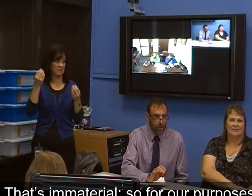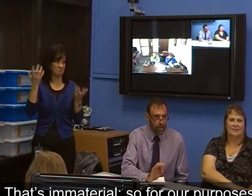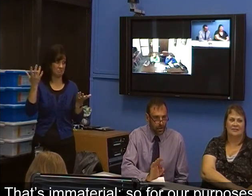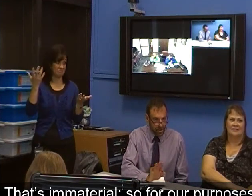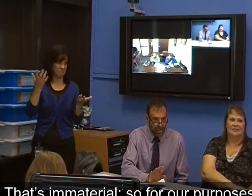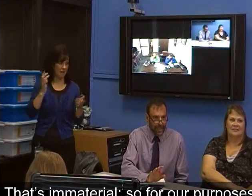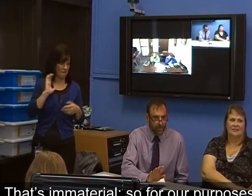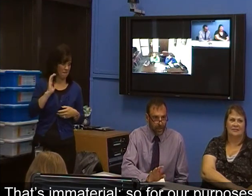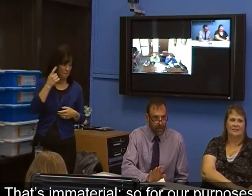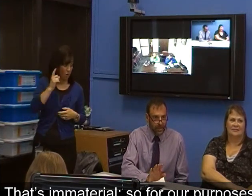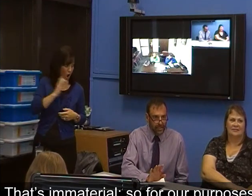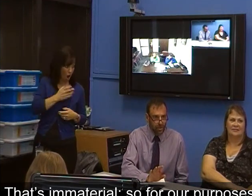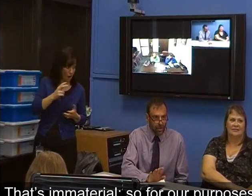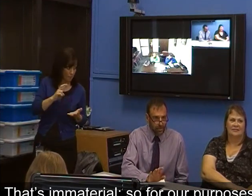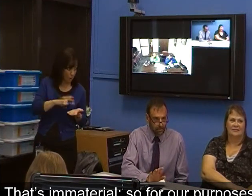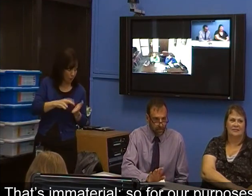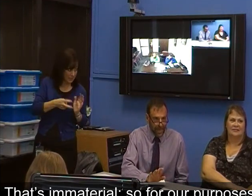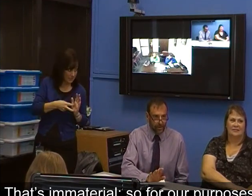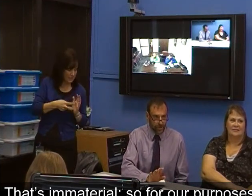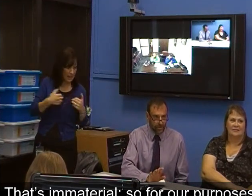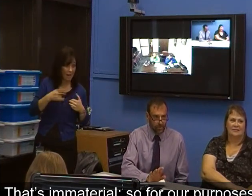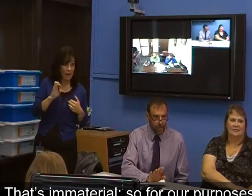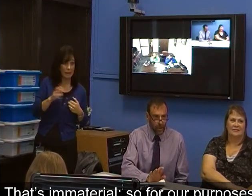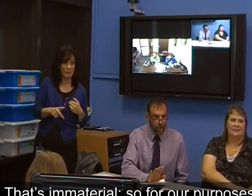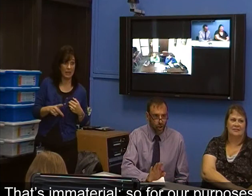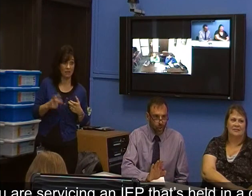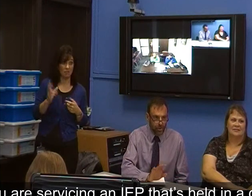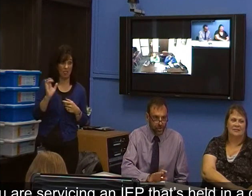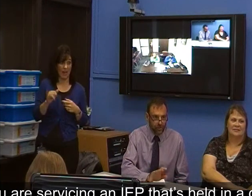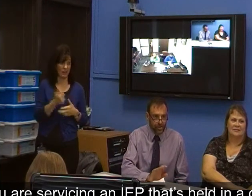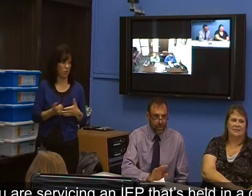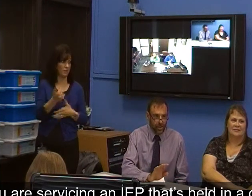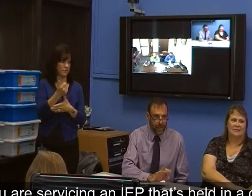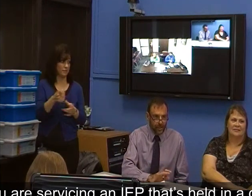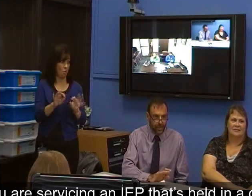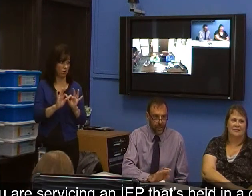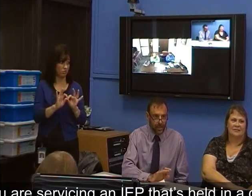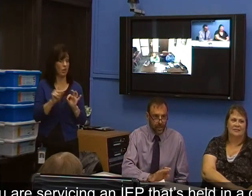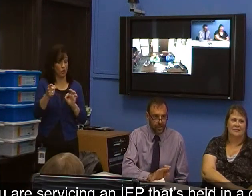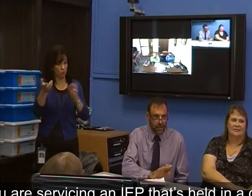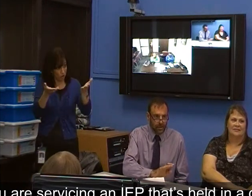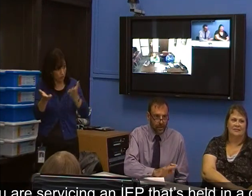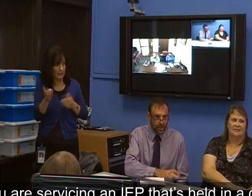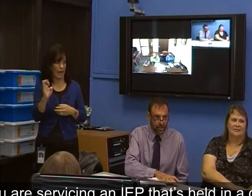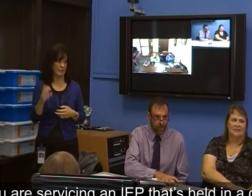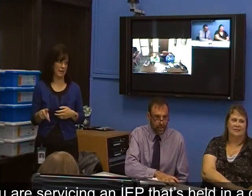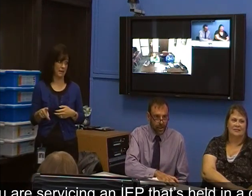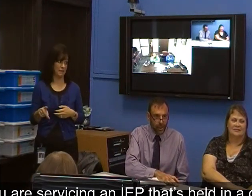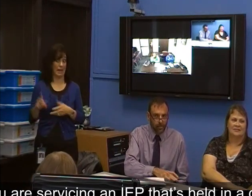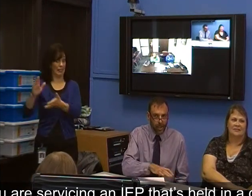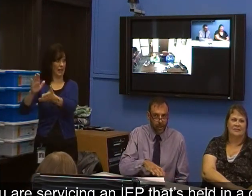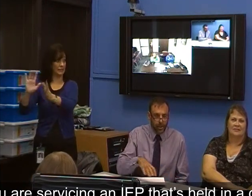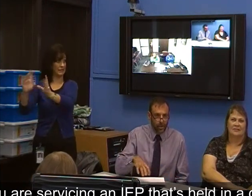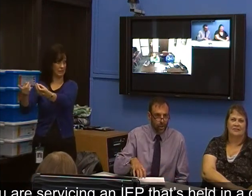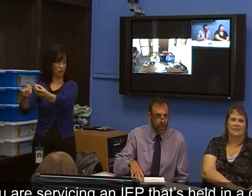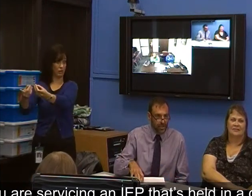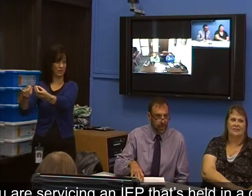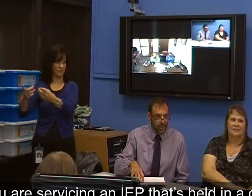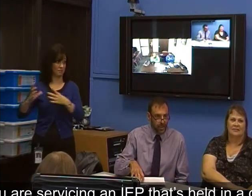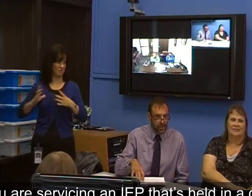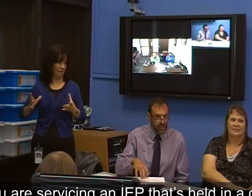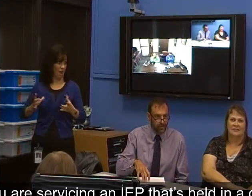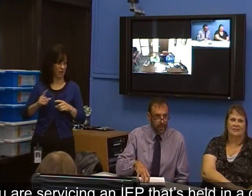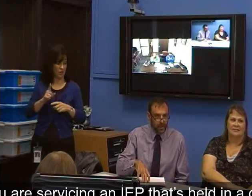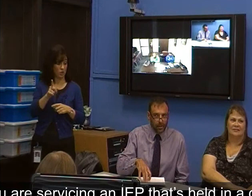purposes, there's an IEP, and that's all that matters. You are servicing an IEP that's held in a district, but